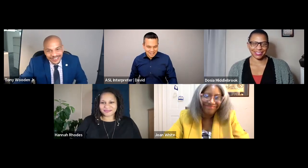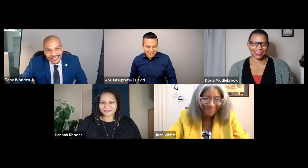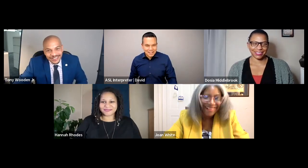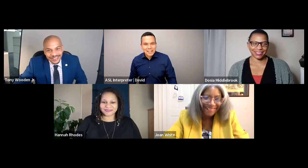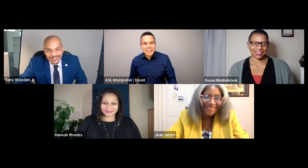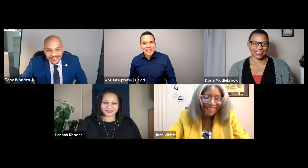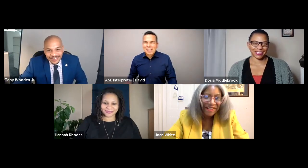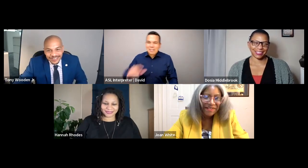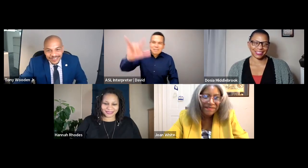Love you too.